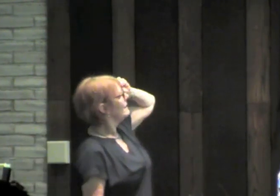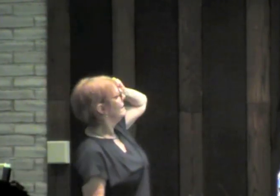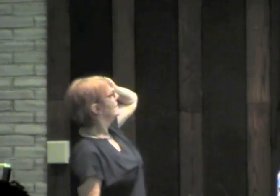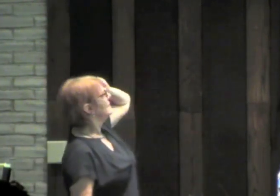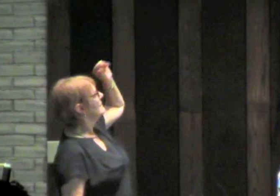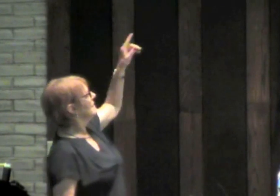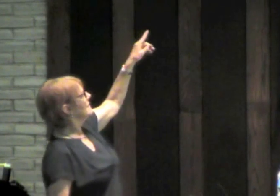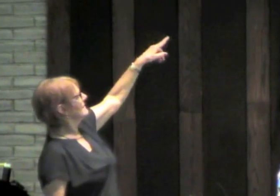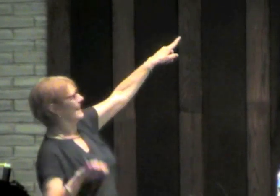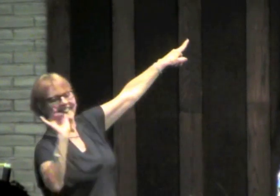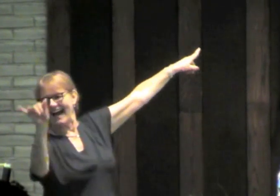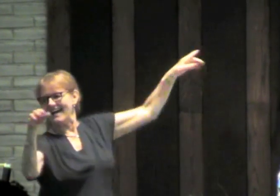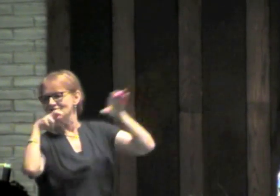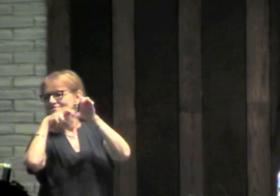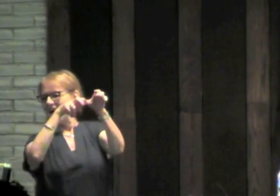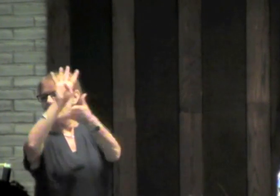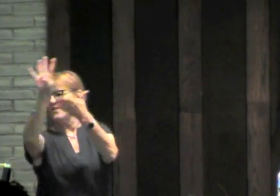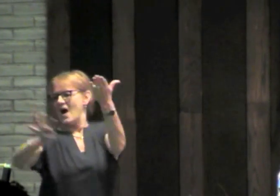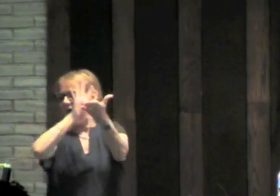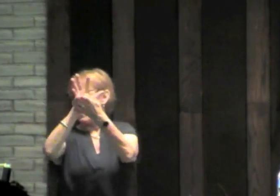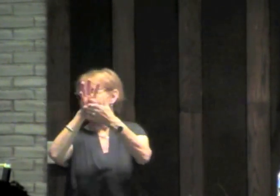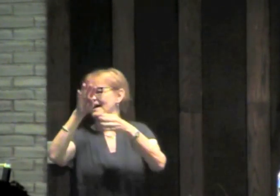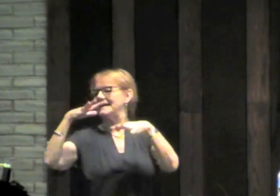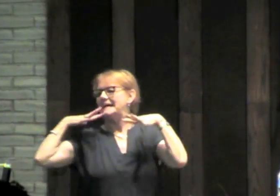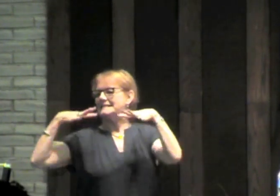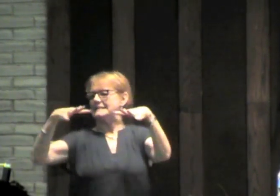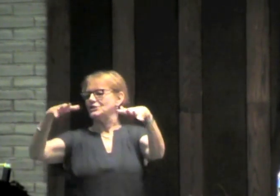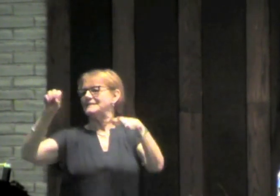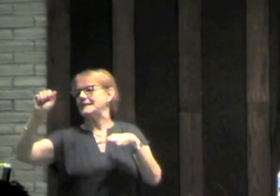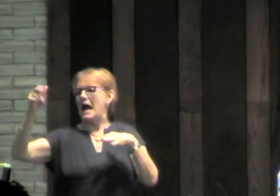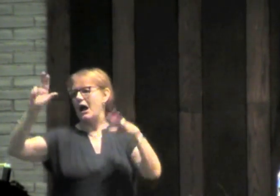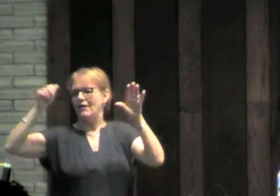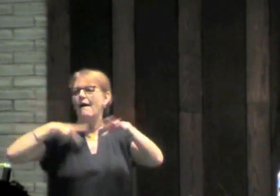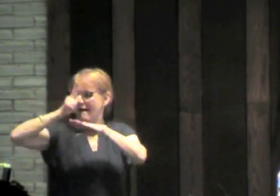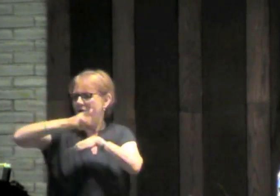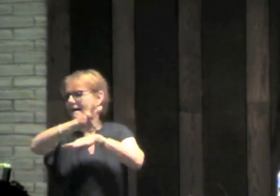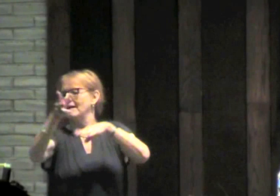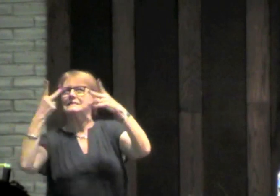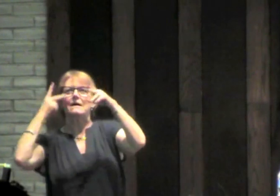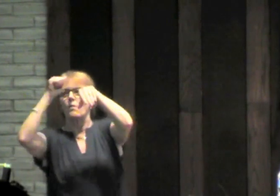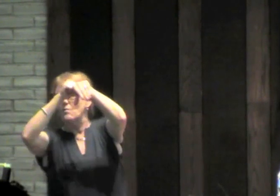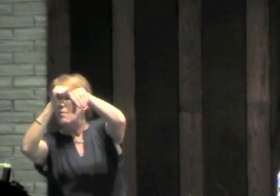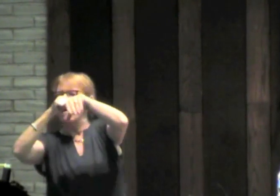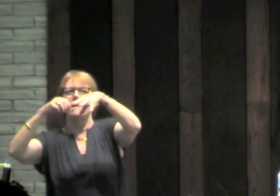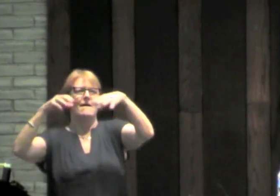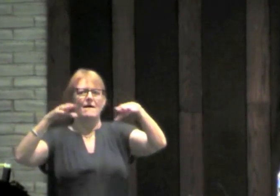nomadic people, of course. And this is where we rode for 4 hours through, and you know,